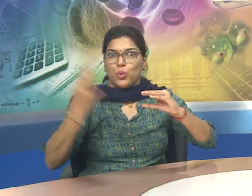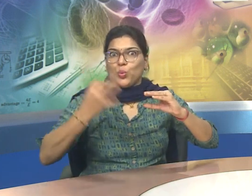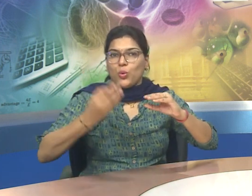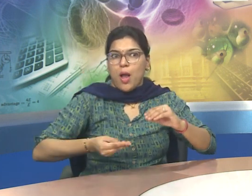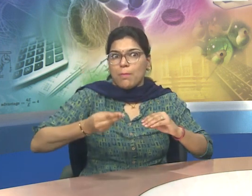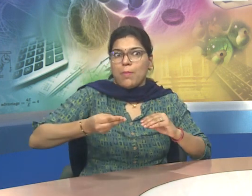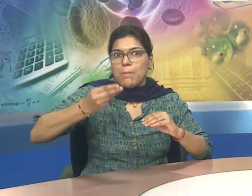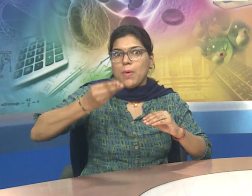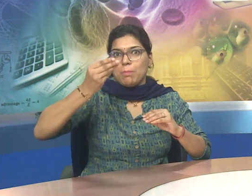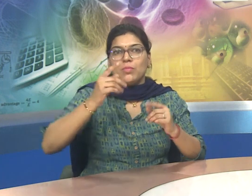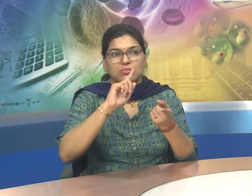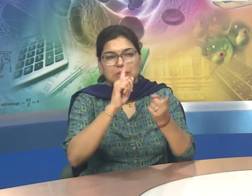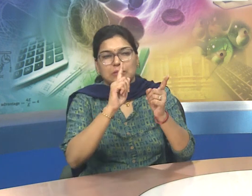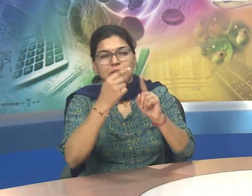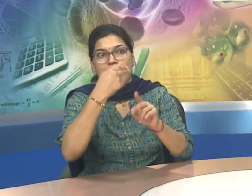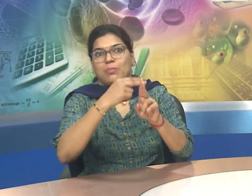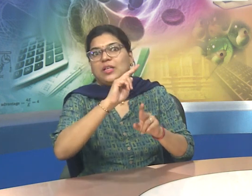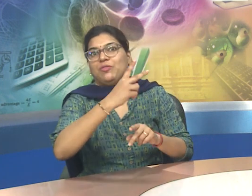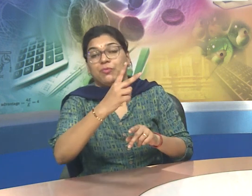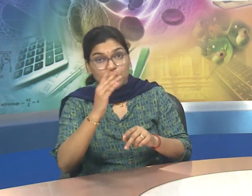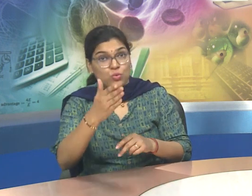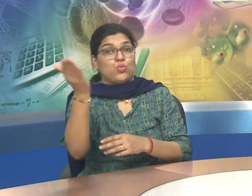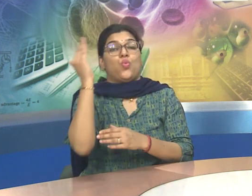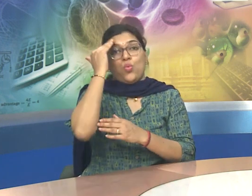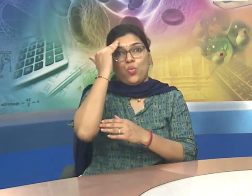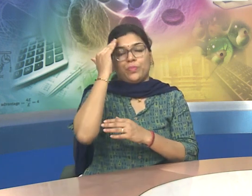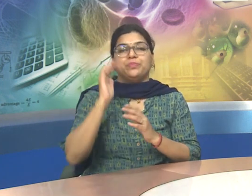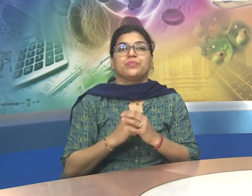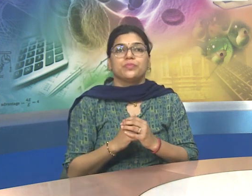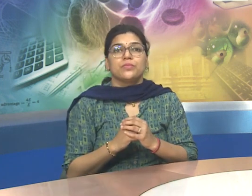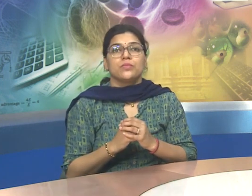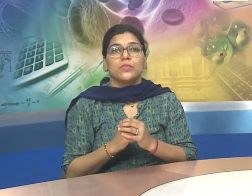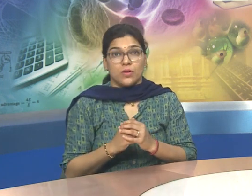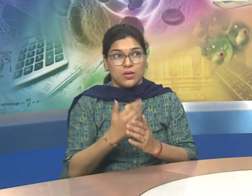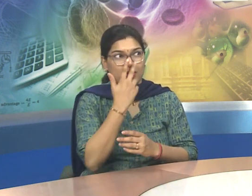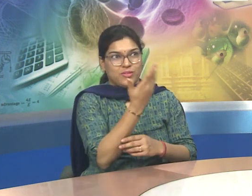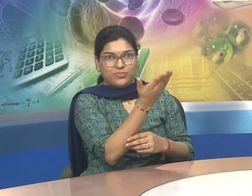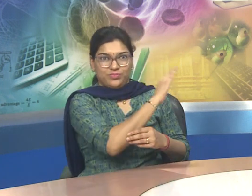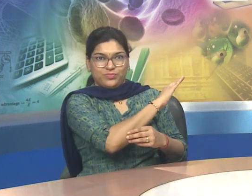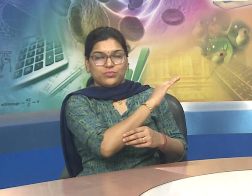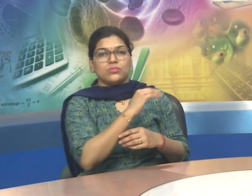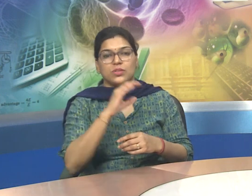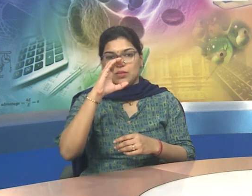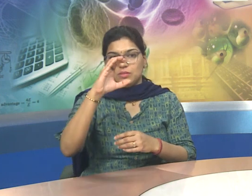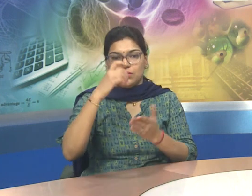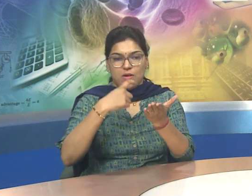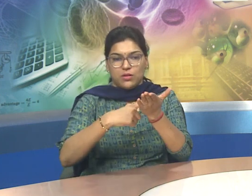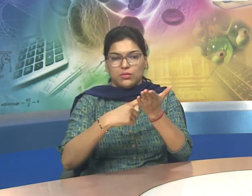some other name, and nowadays, due to more technological advancement, there